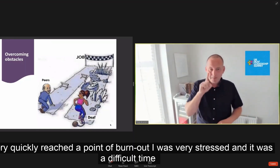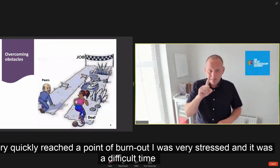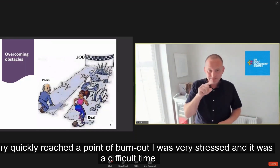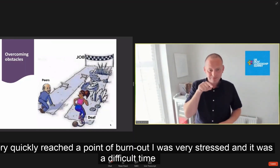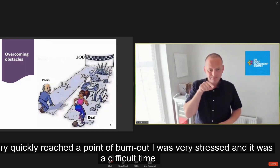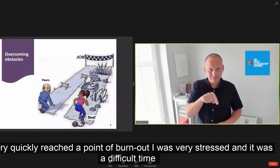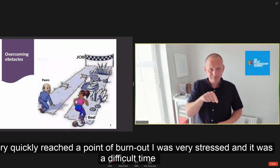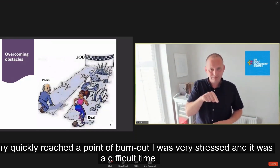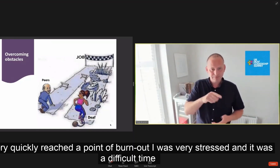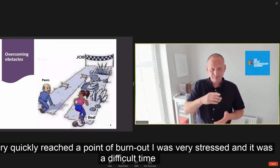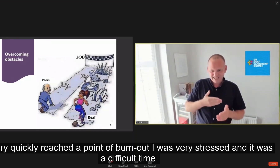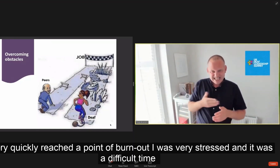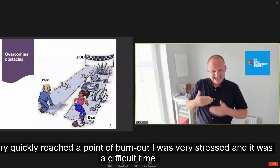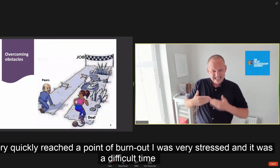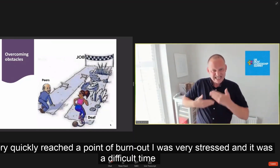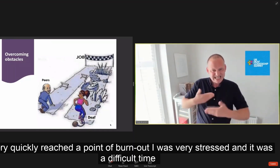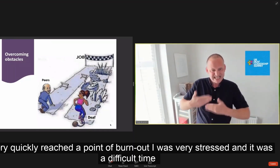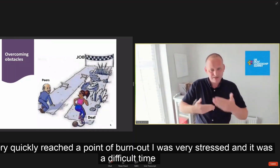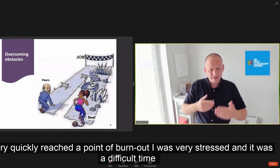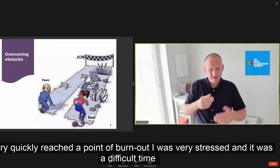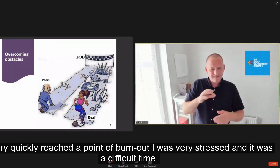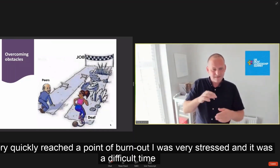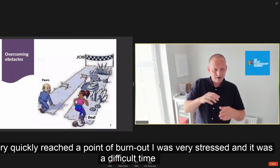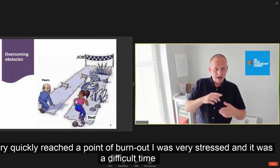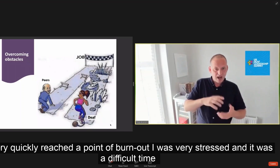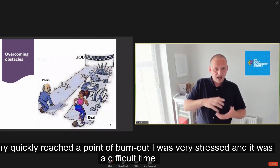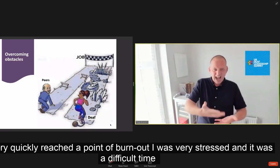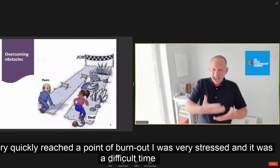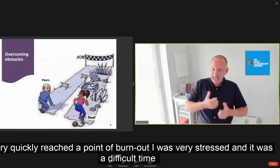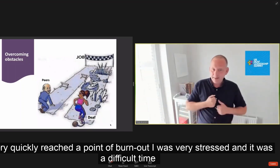of burnout. I was very stressed, and it was a very difficult time.